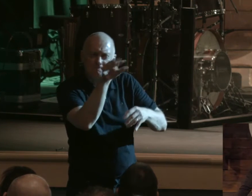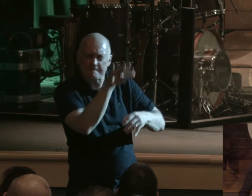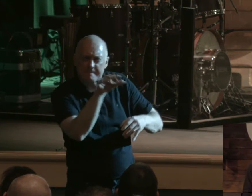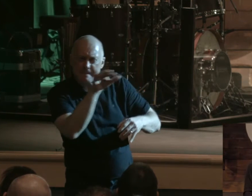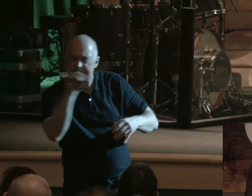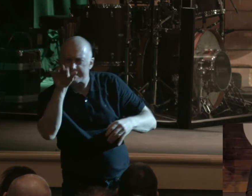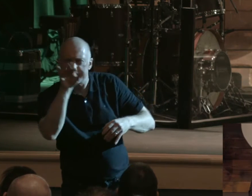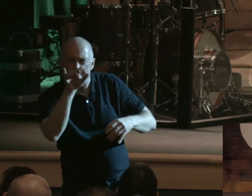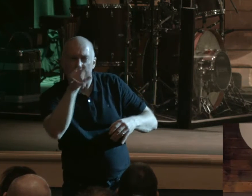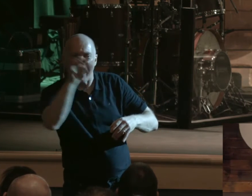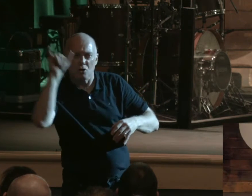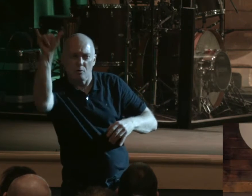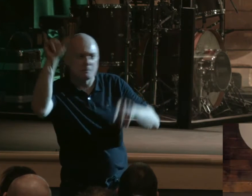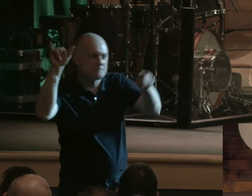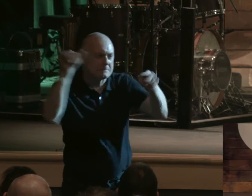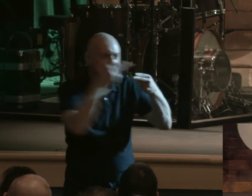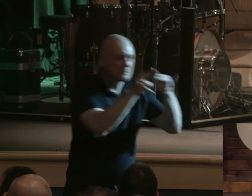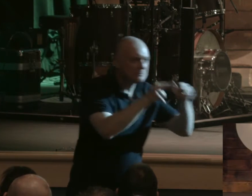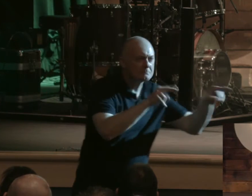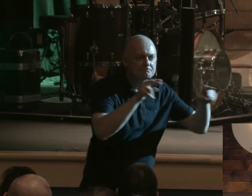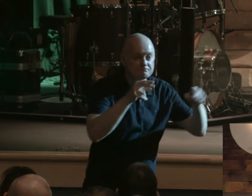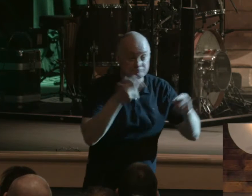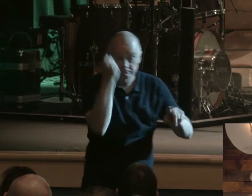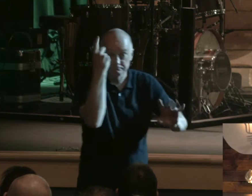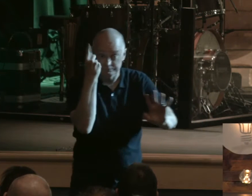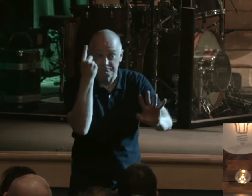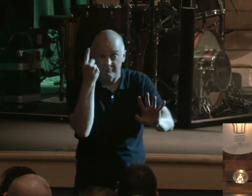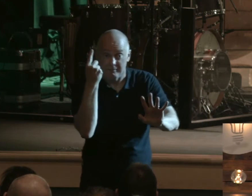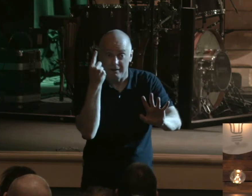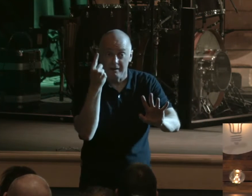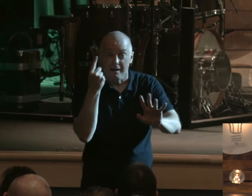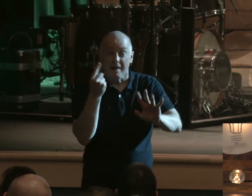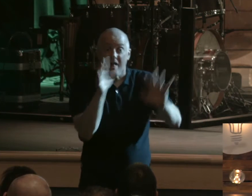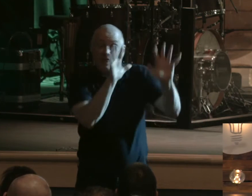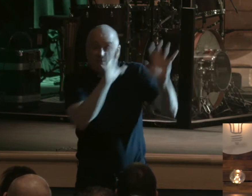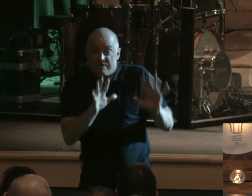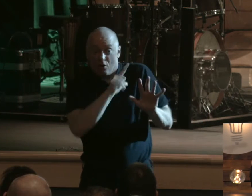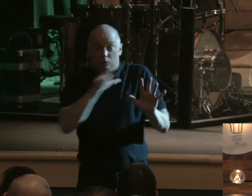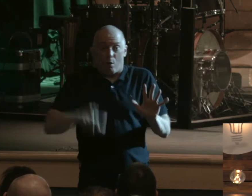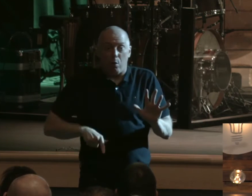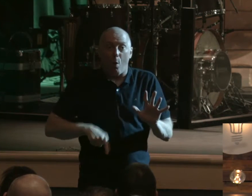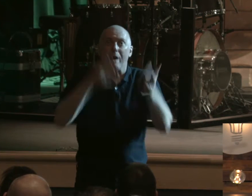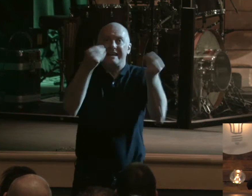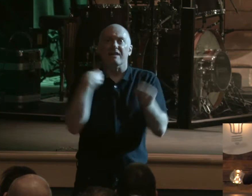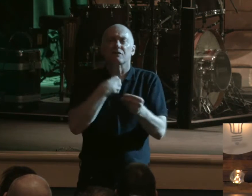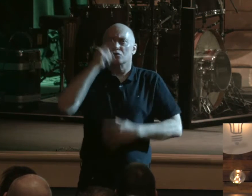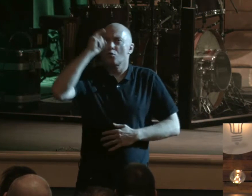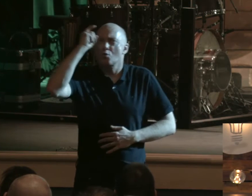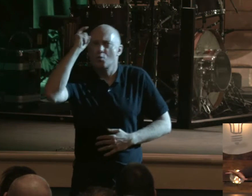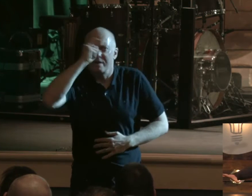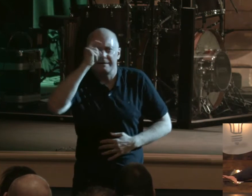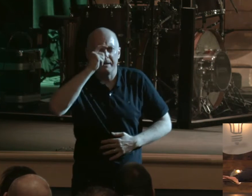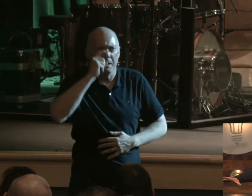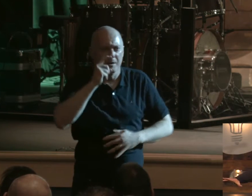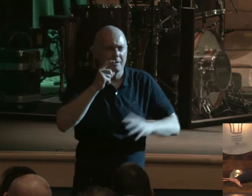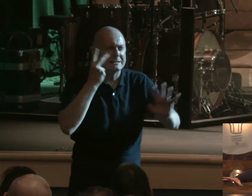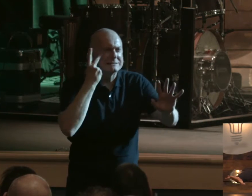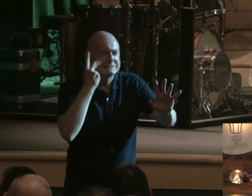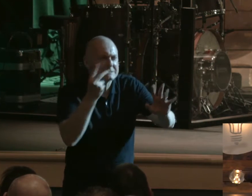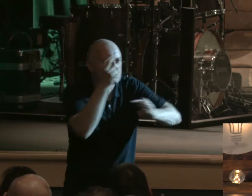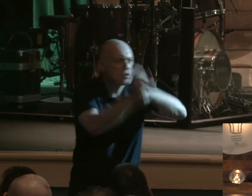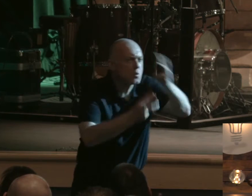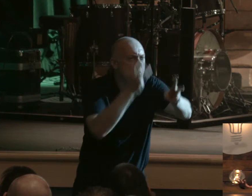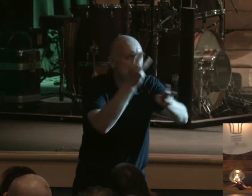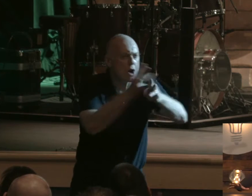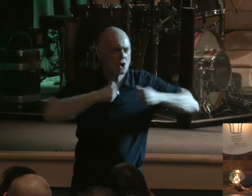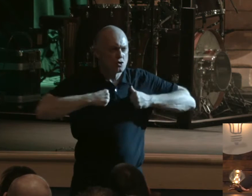is eternal, what is temporary. The fear of the Lord is what gives us wisdom to look through this world